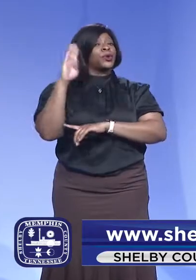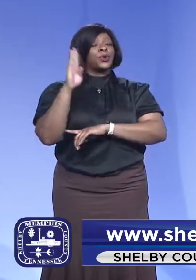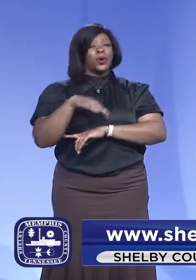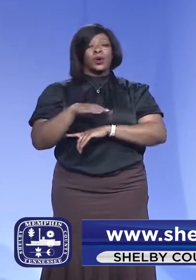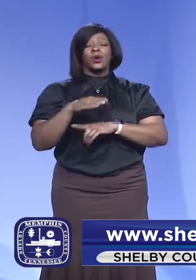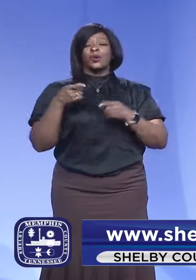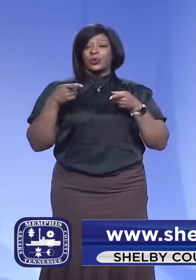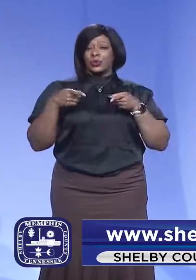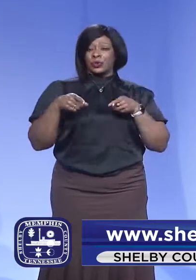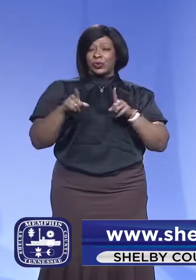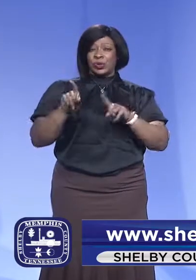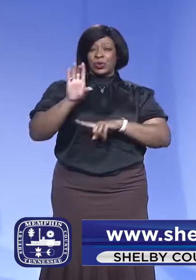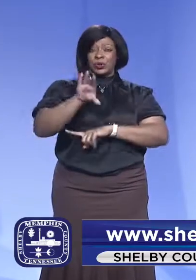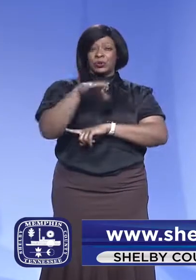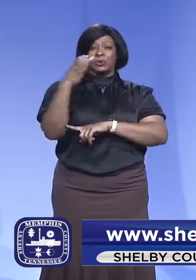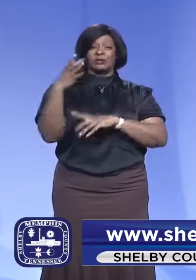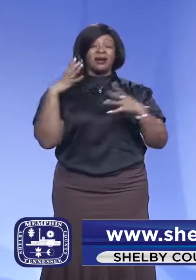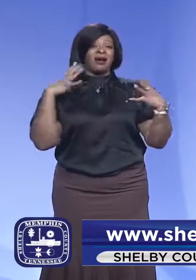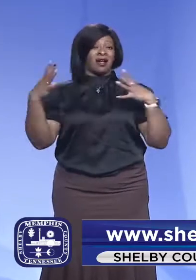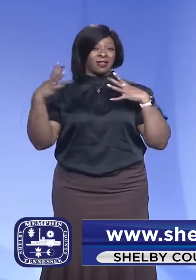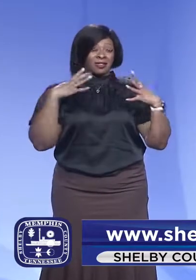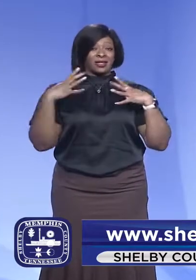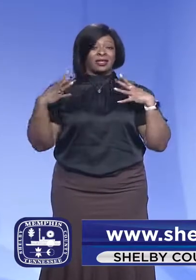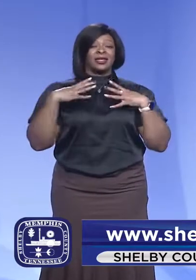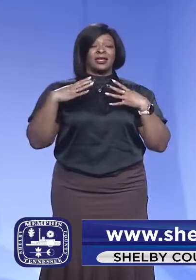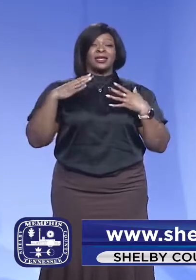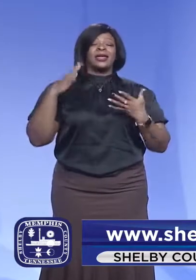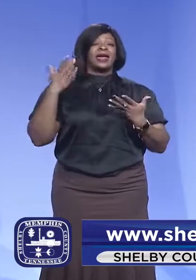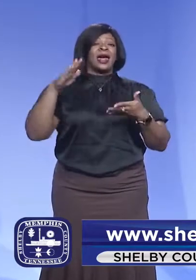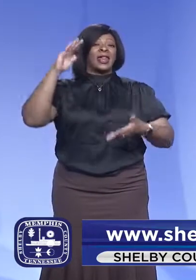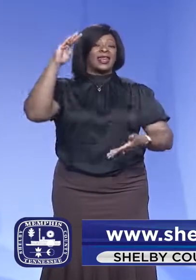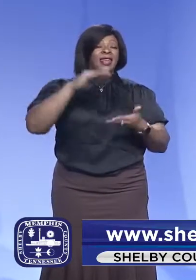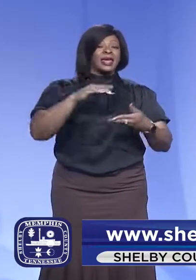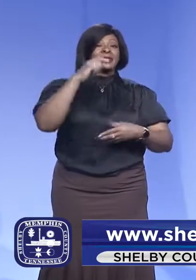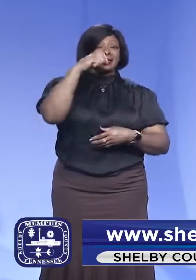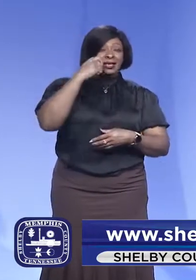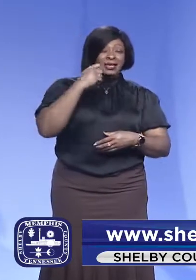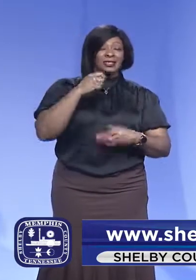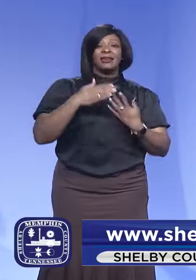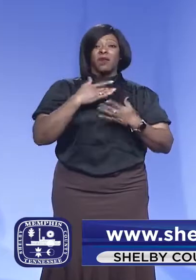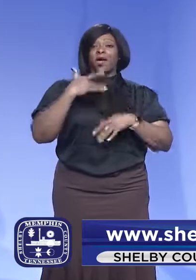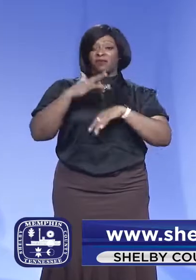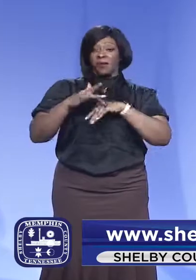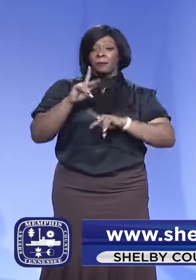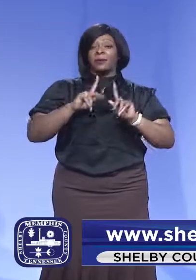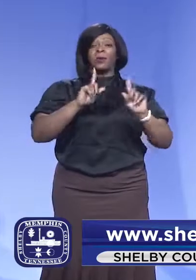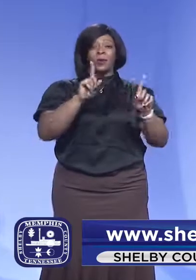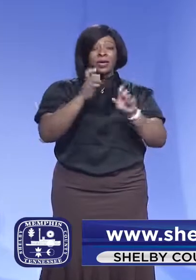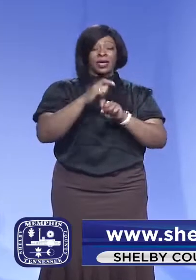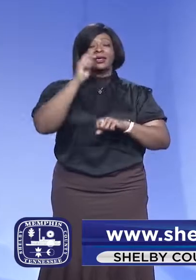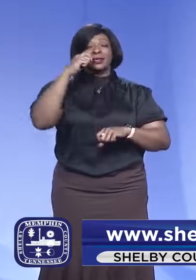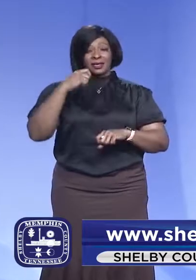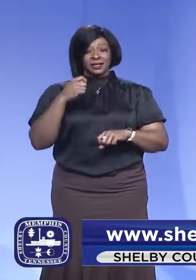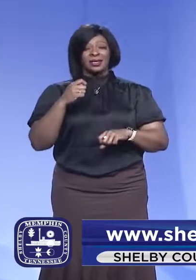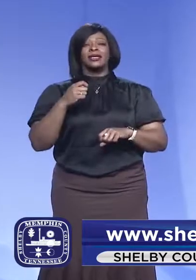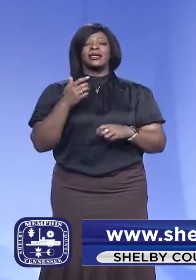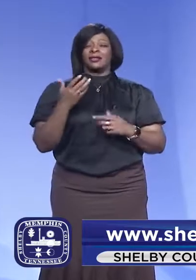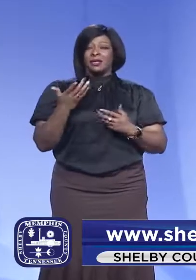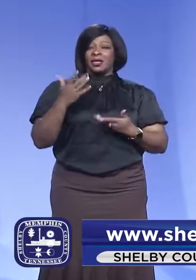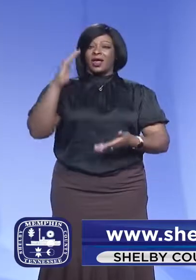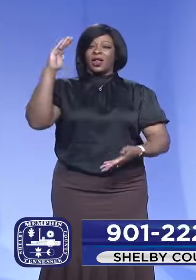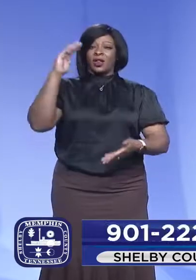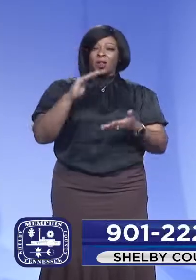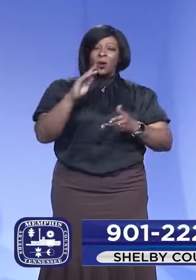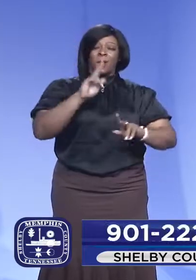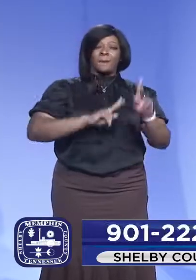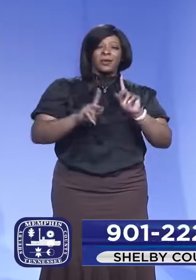over the Christmas holiday, there was less testing. While testing was available and people got tested, there were a lower